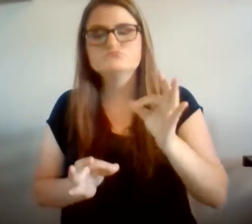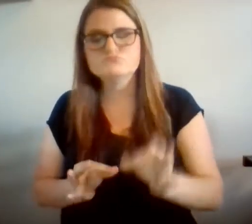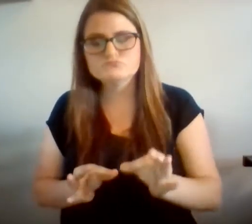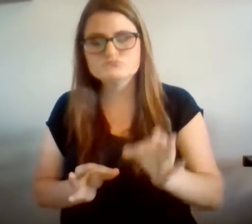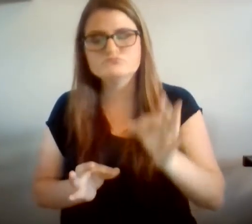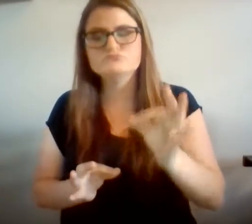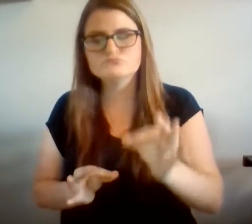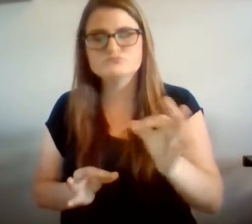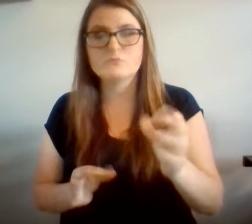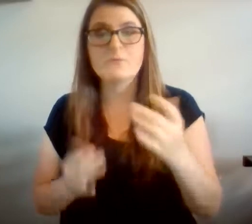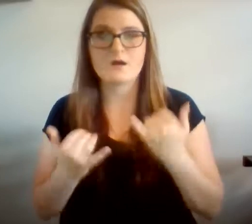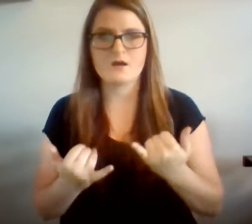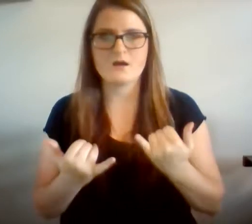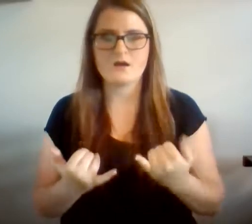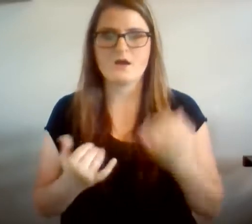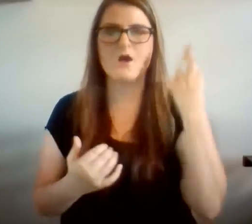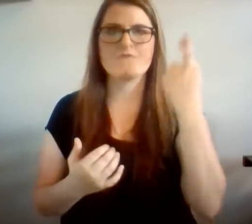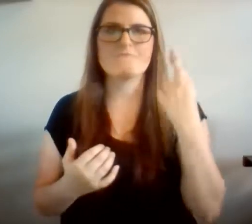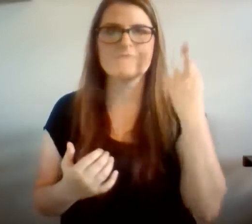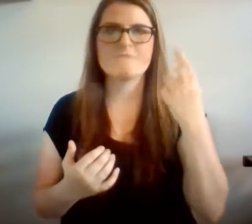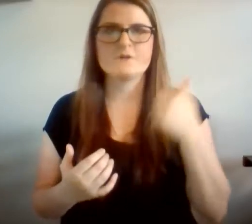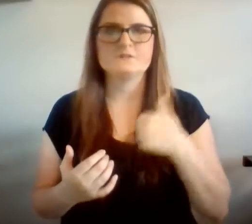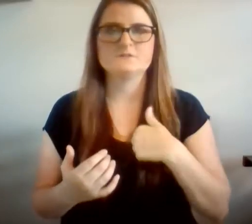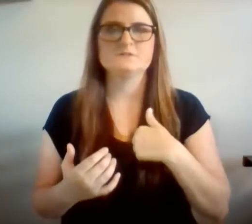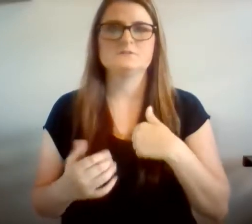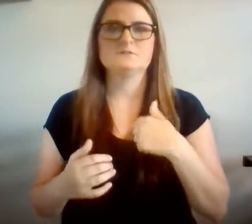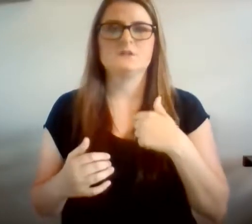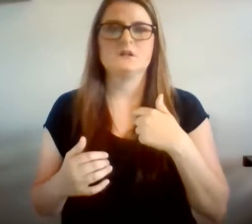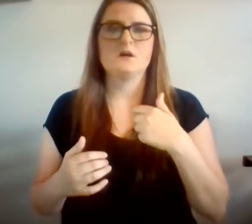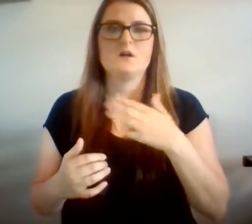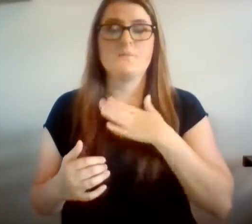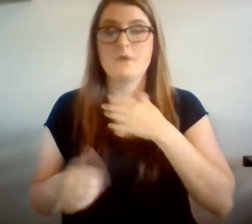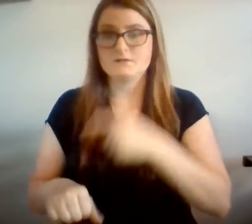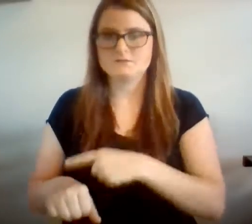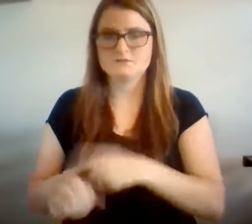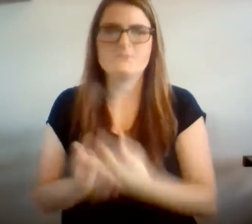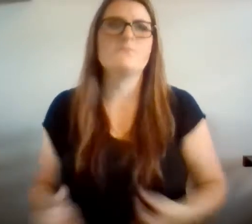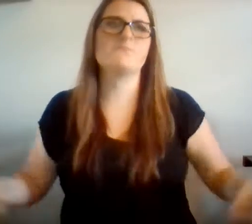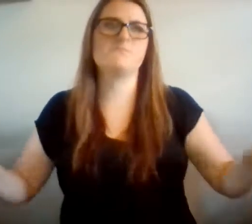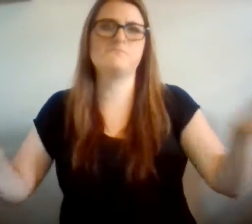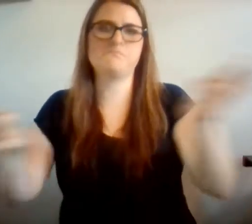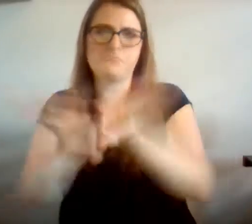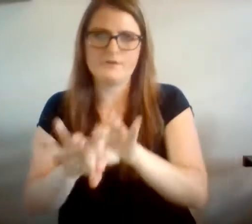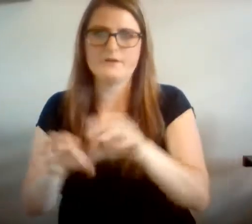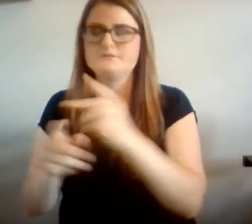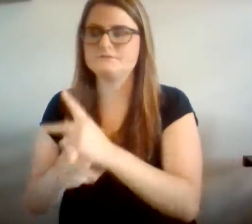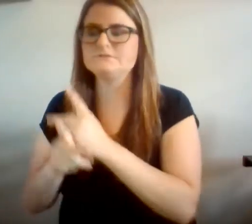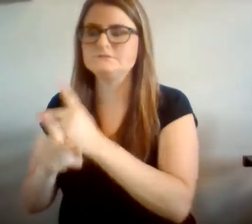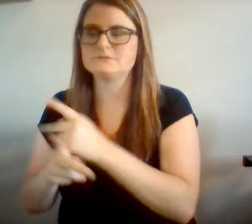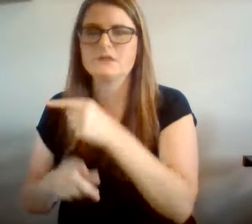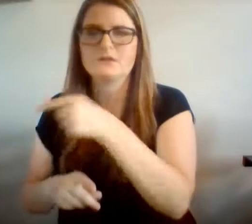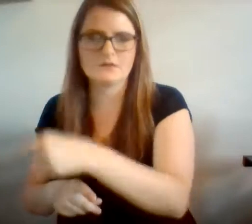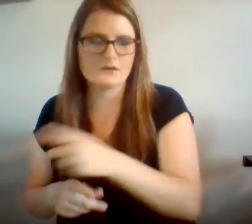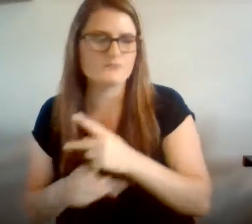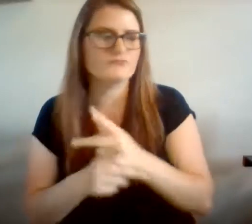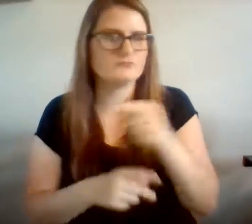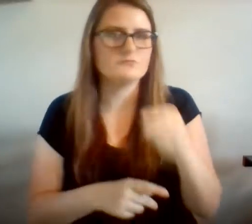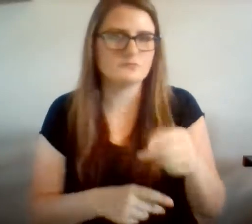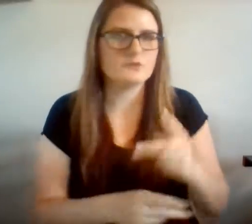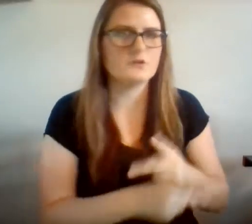the way that I'm spending my time, that I wouldn't be so proud assuming that this time right now that I have belongs to me, but it really belongs to God, or